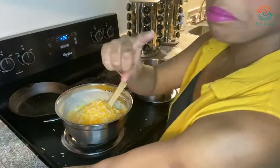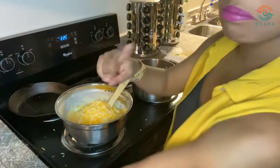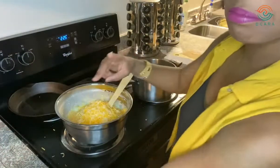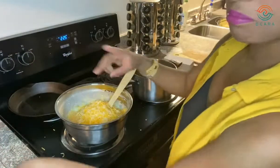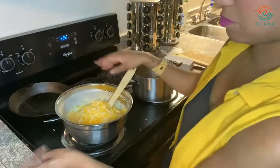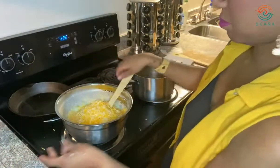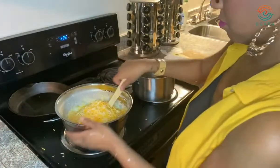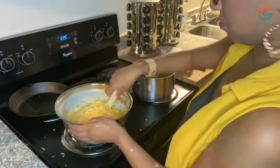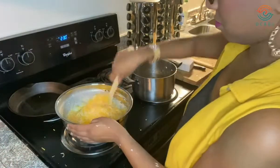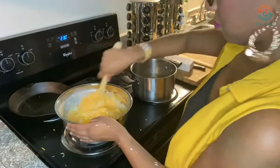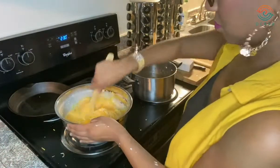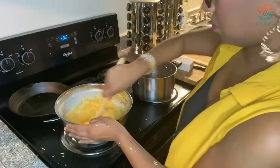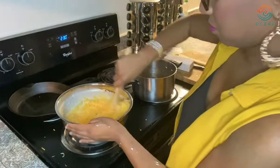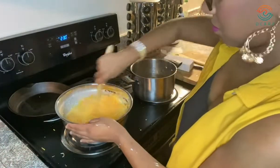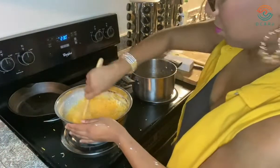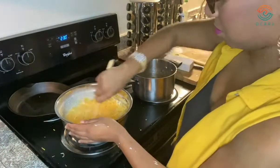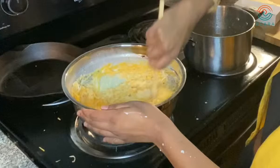And set it aside.